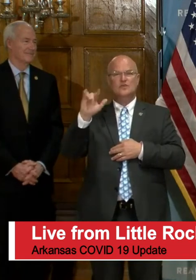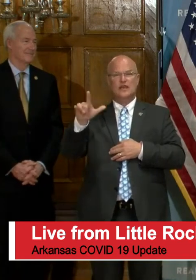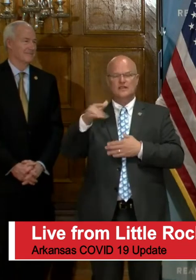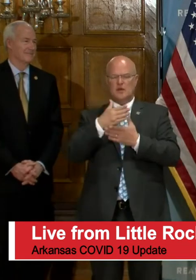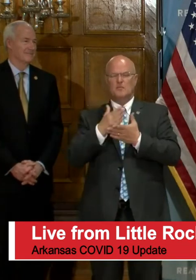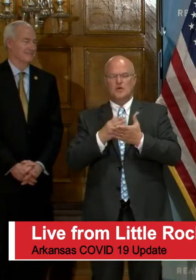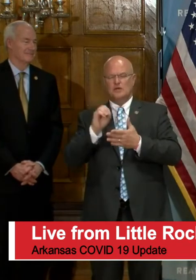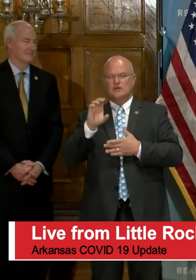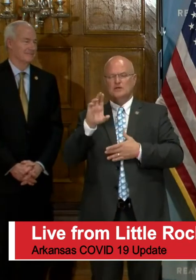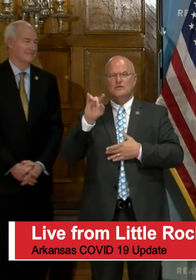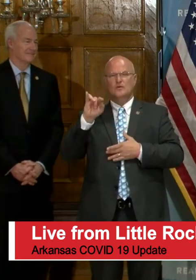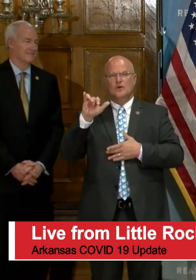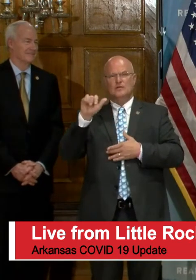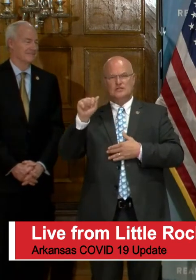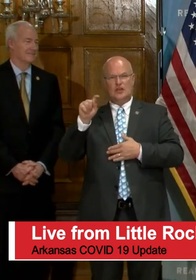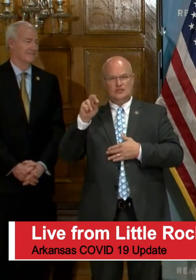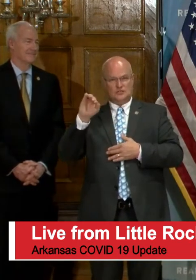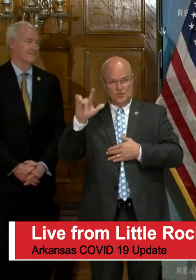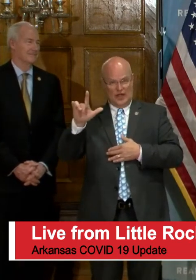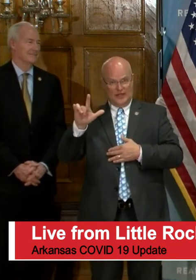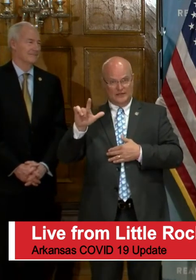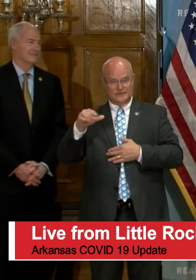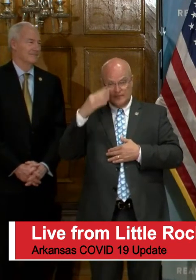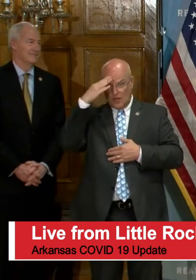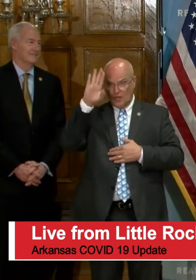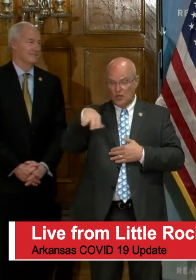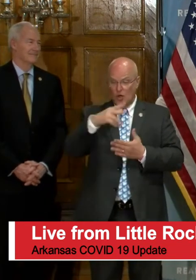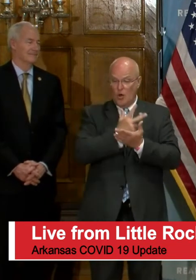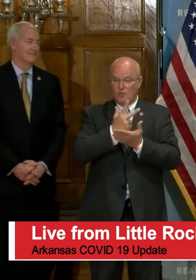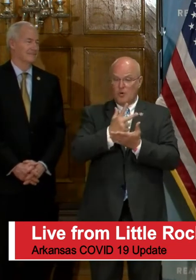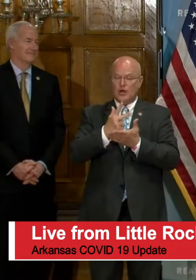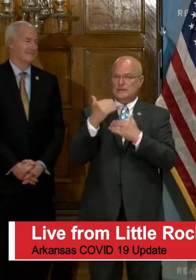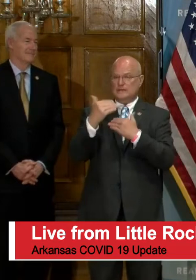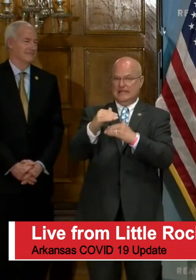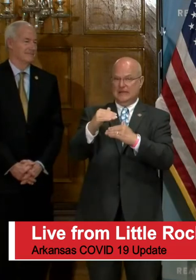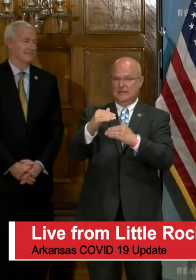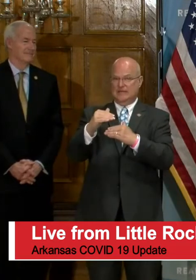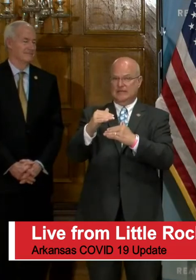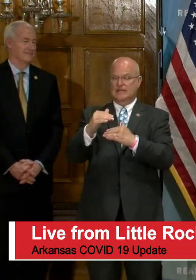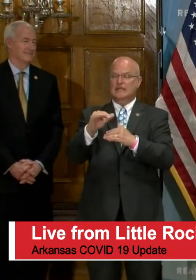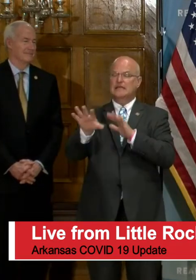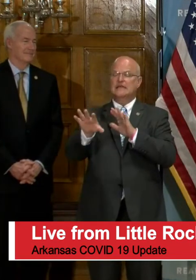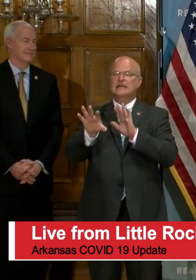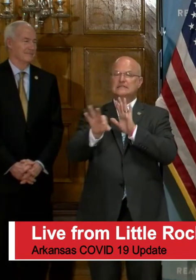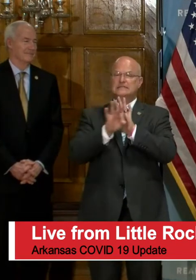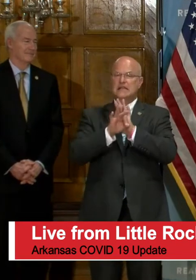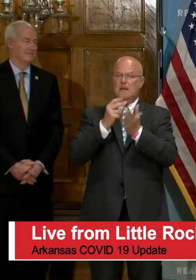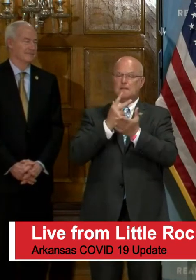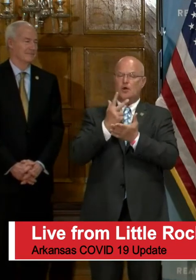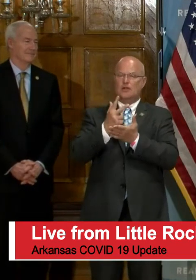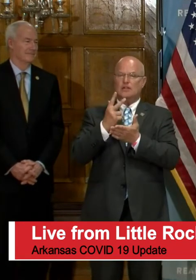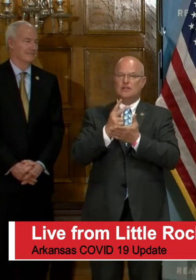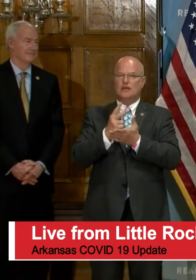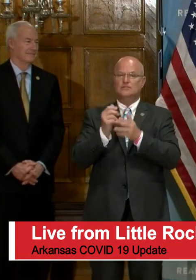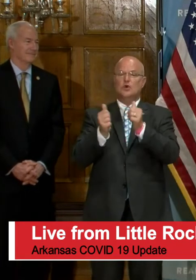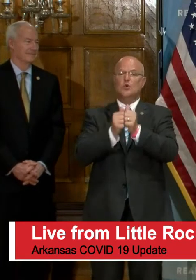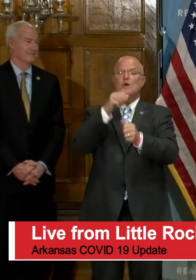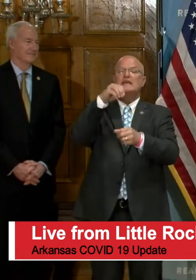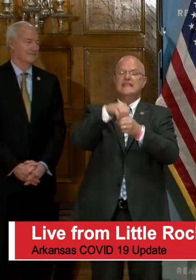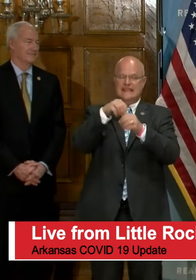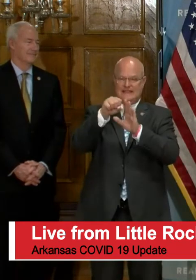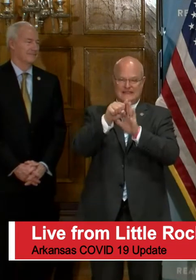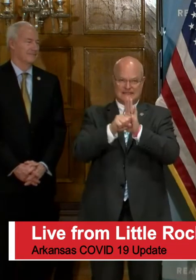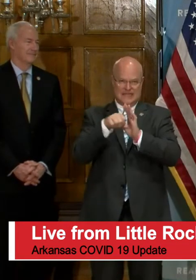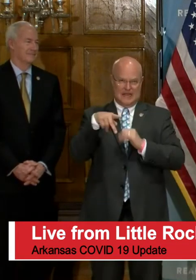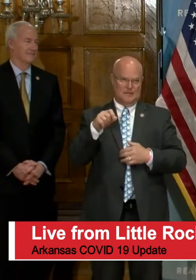Trail. Everyone should know that parking will be limited to the designated parking lots within the